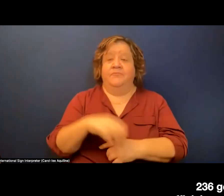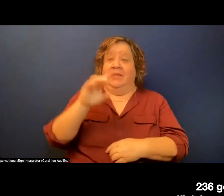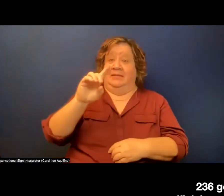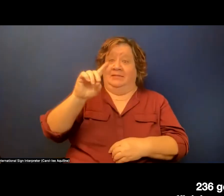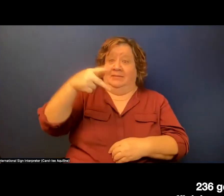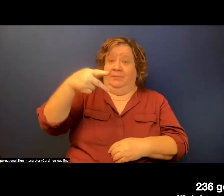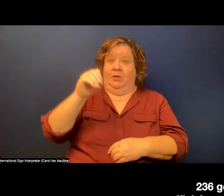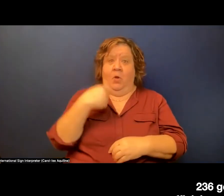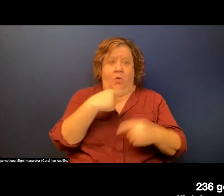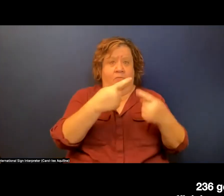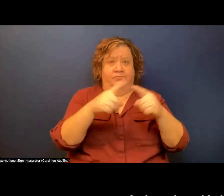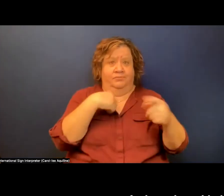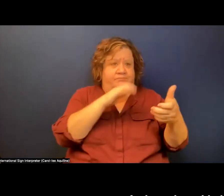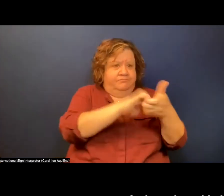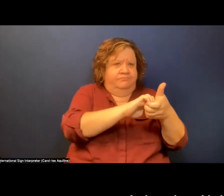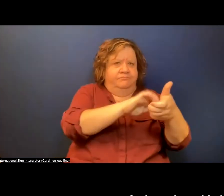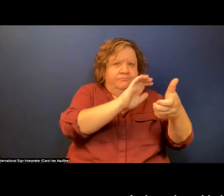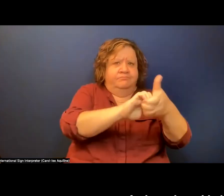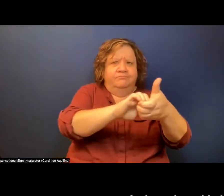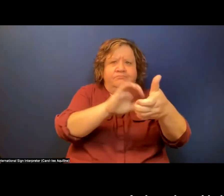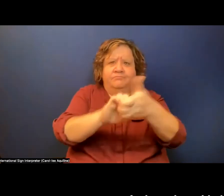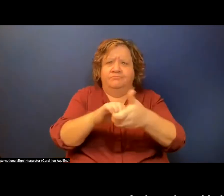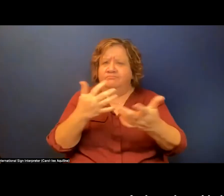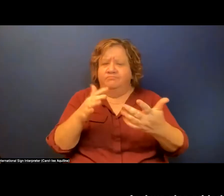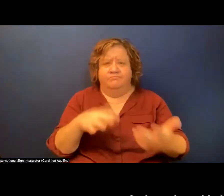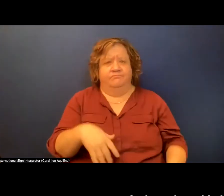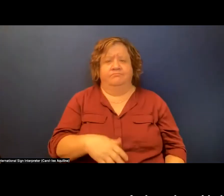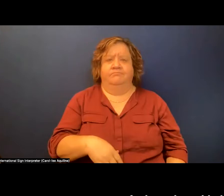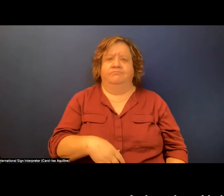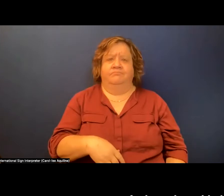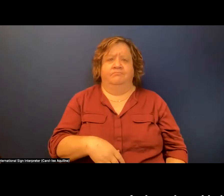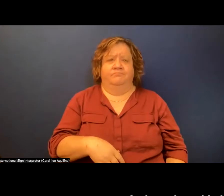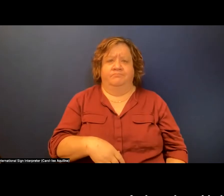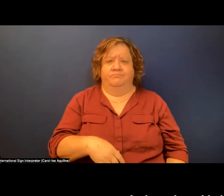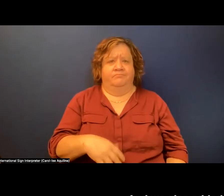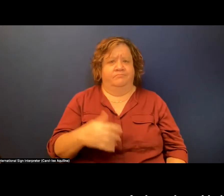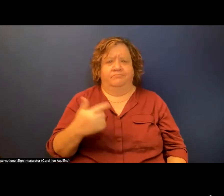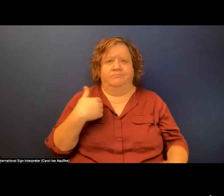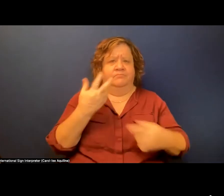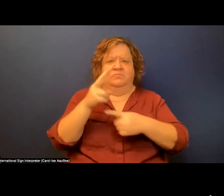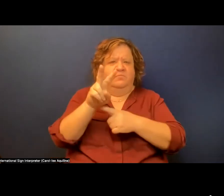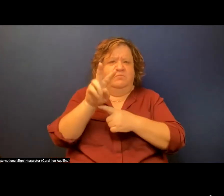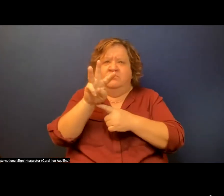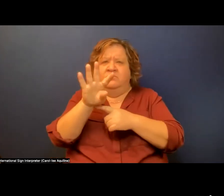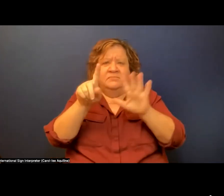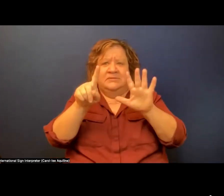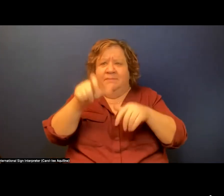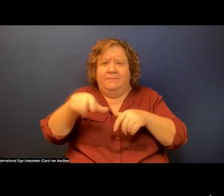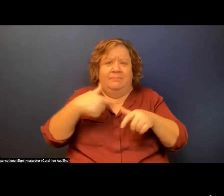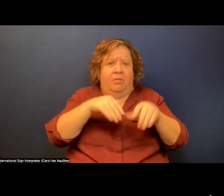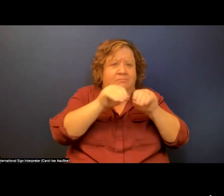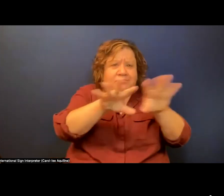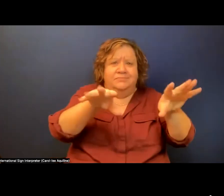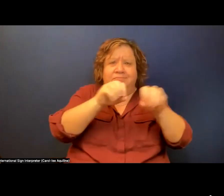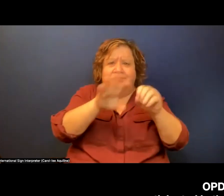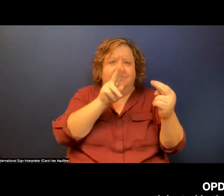236 government officials on the action plan. And we also arranged orientation for OPD, and a total